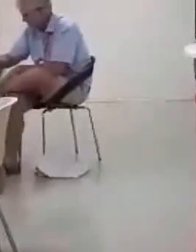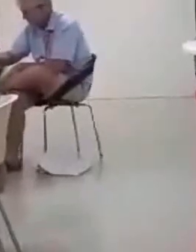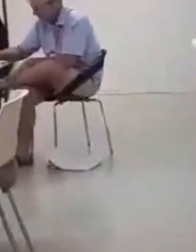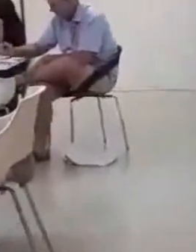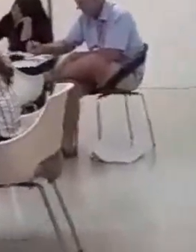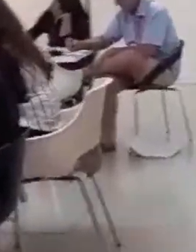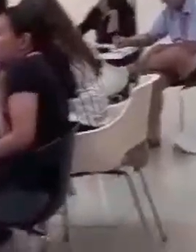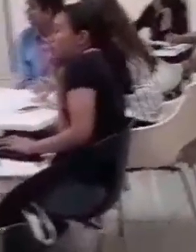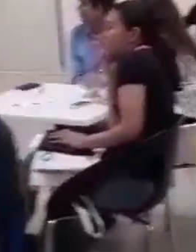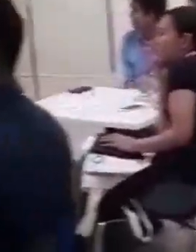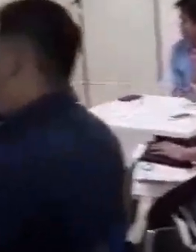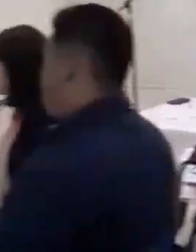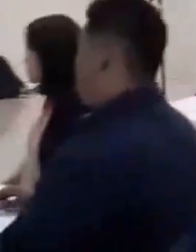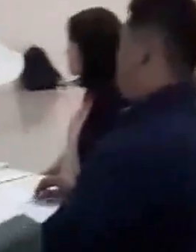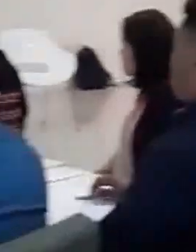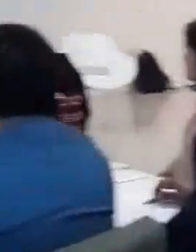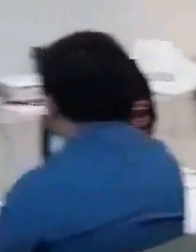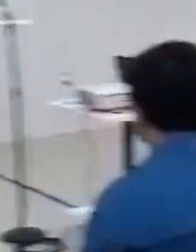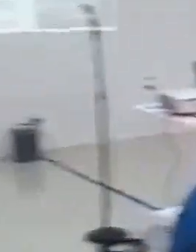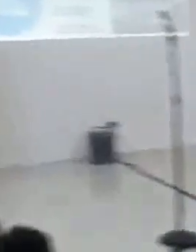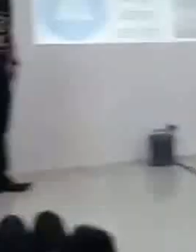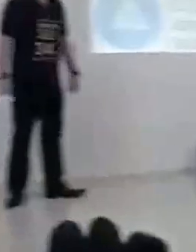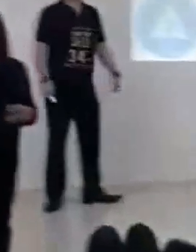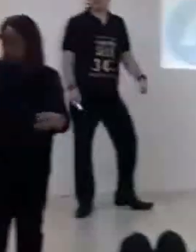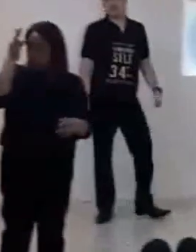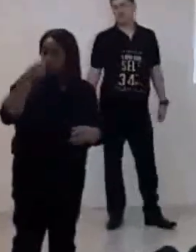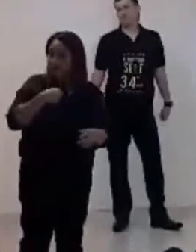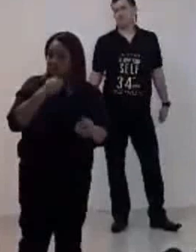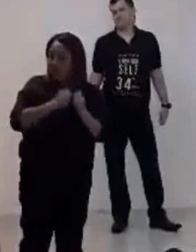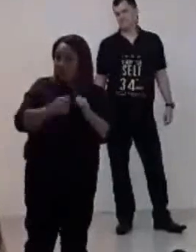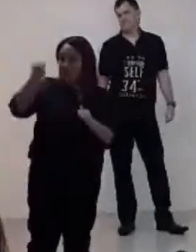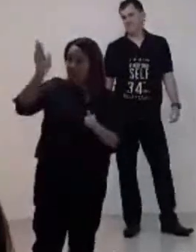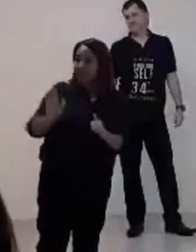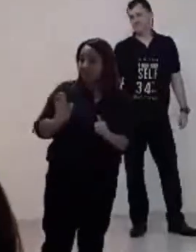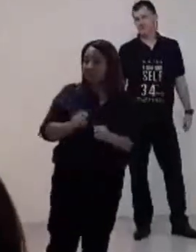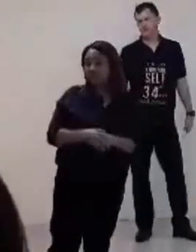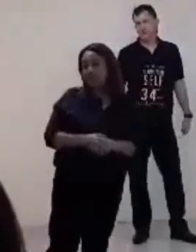French, I use the word Dieu. Dieu is Dios.